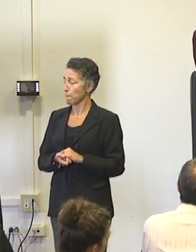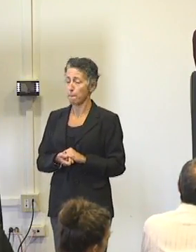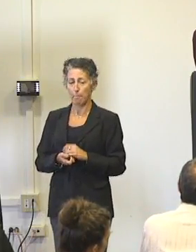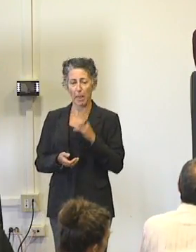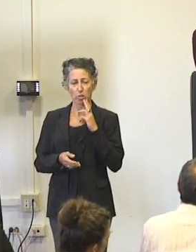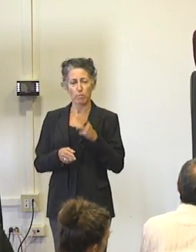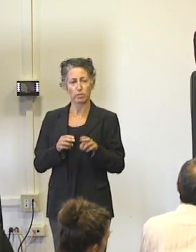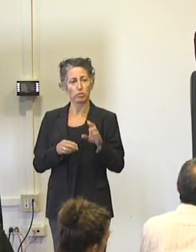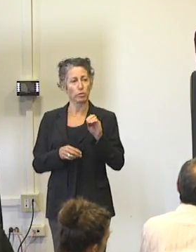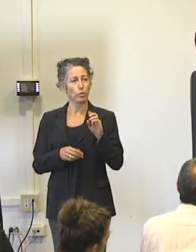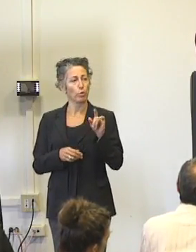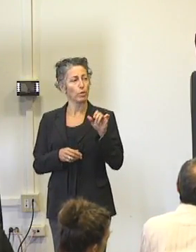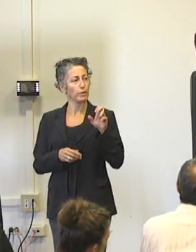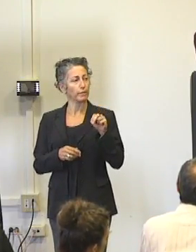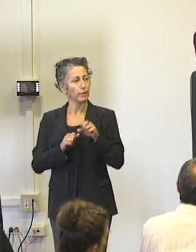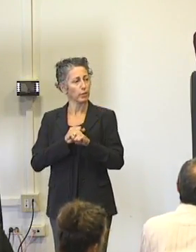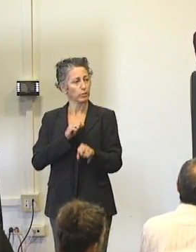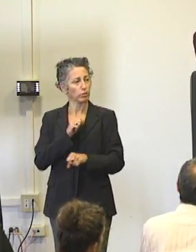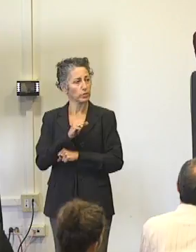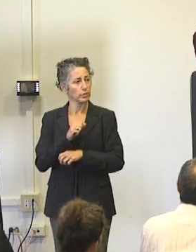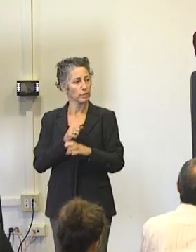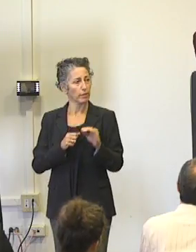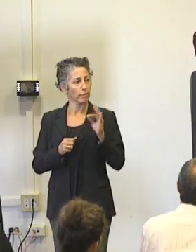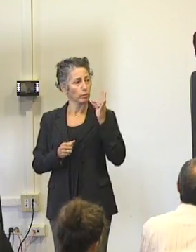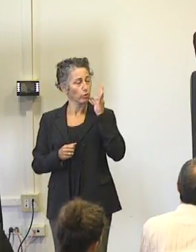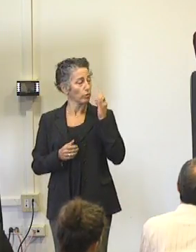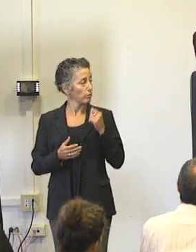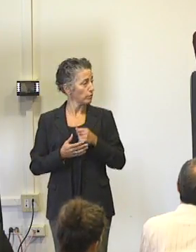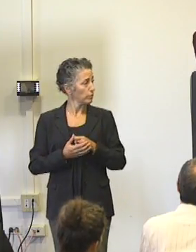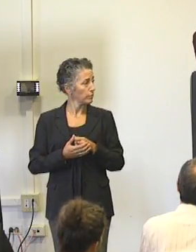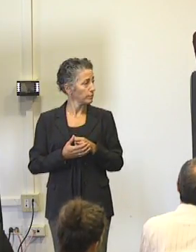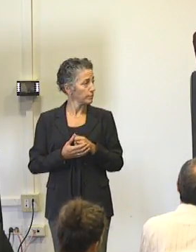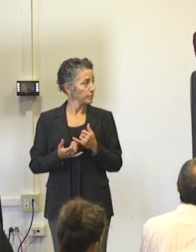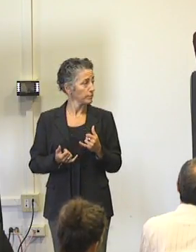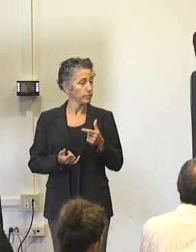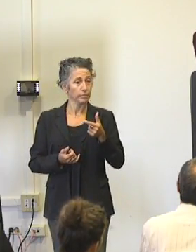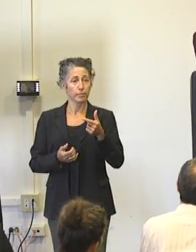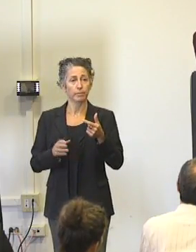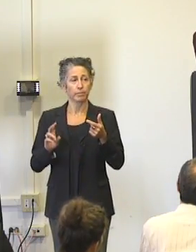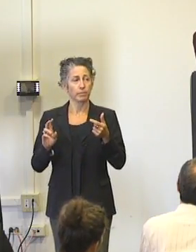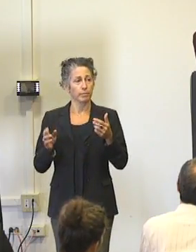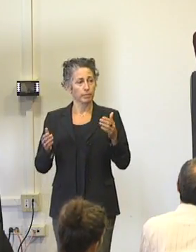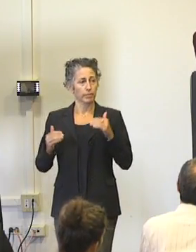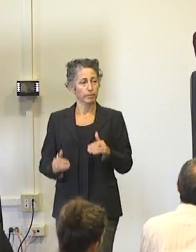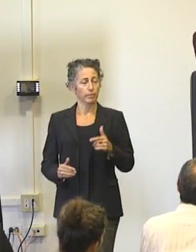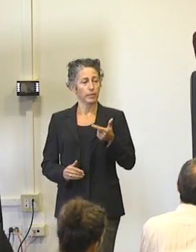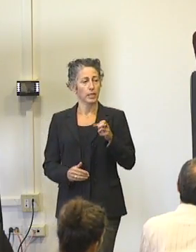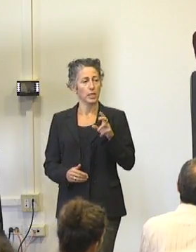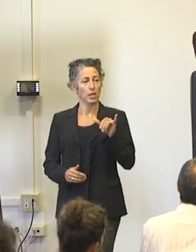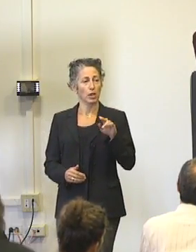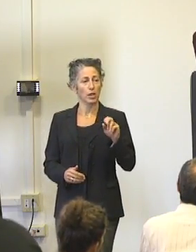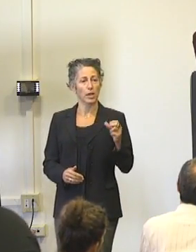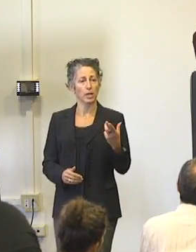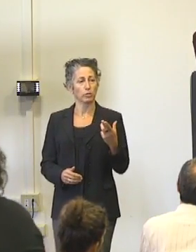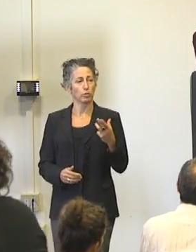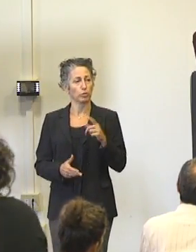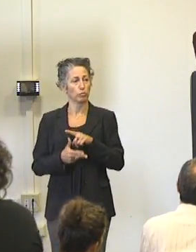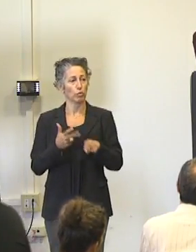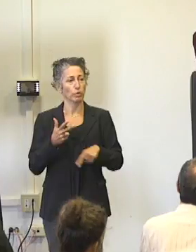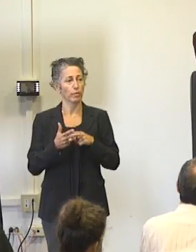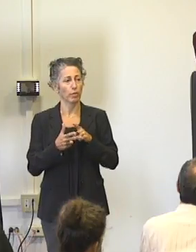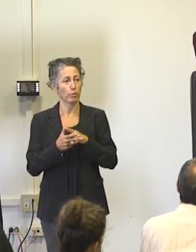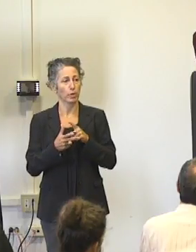out. Yeah. Out of this. All right, Gary Nash wrote of the three tenets of modern